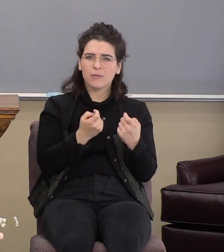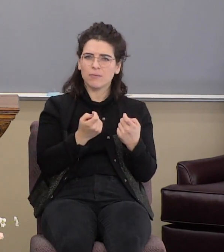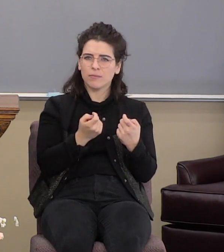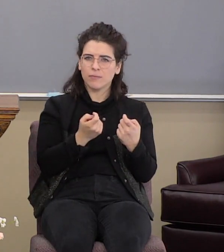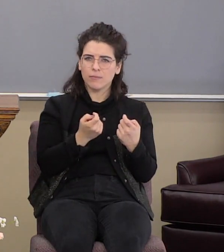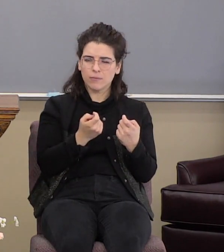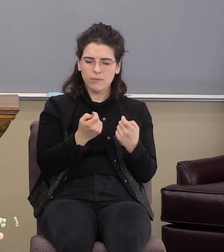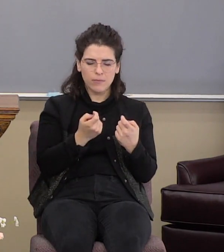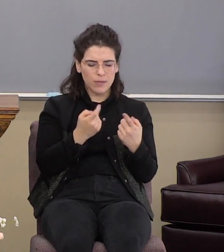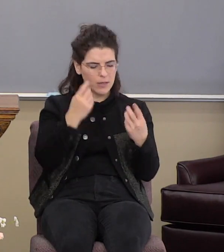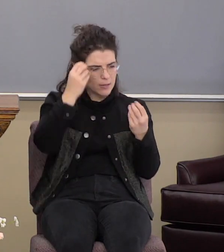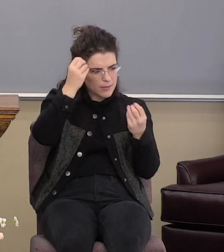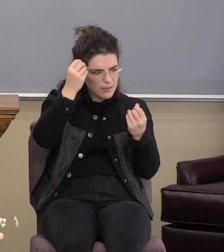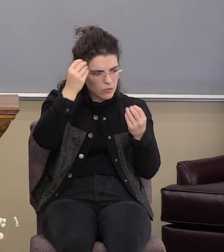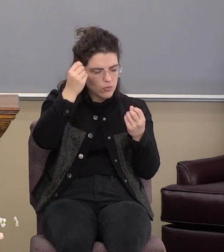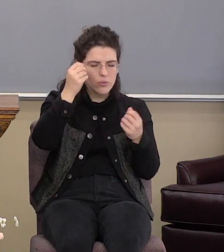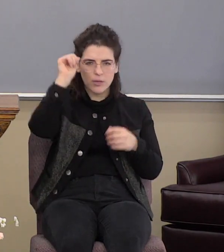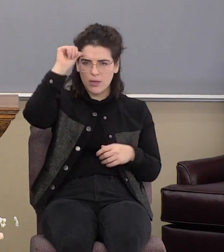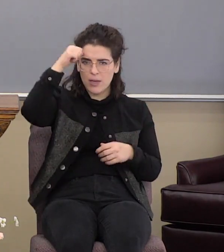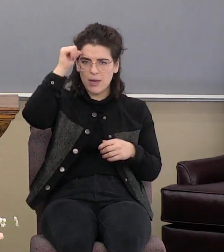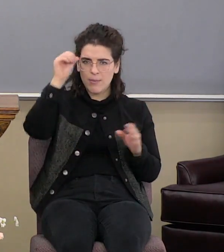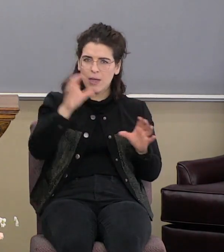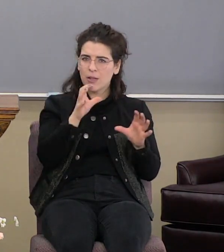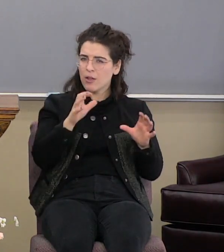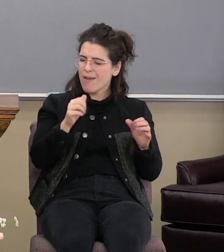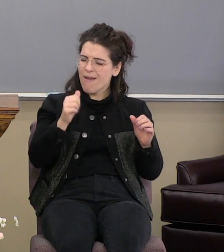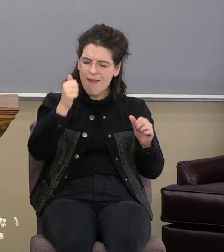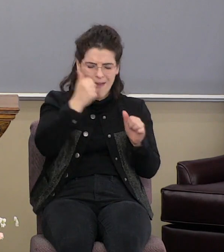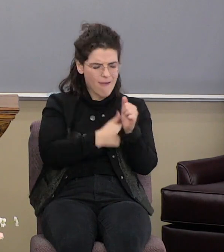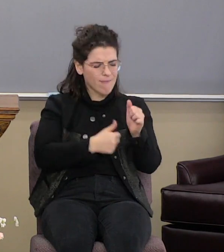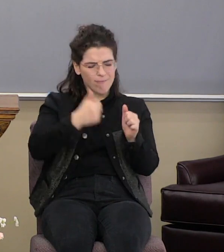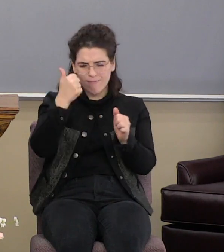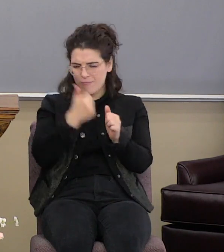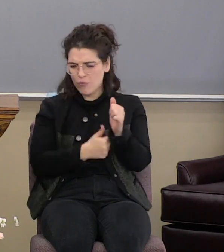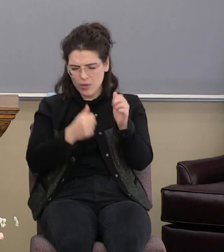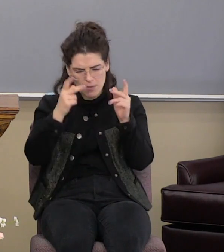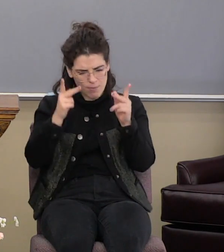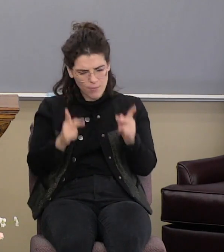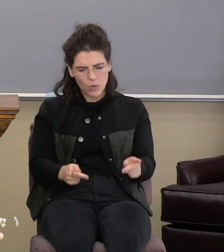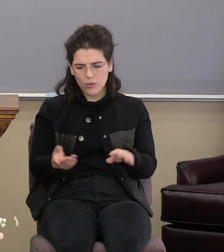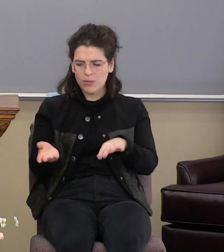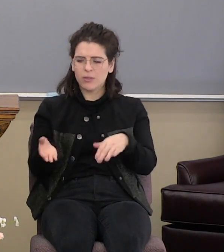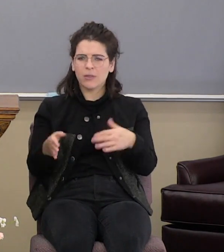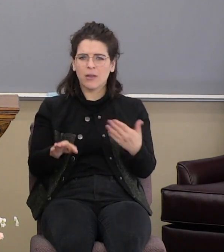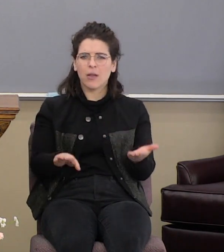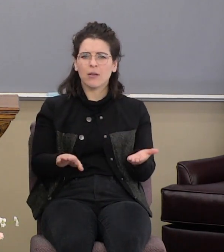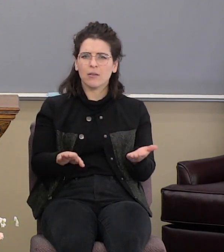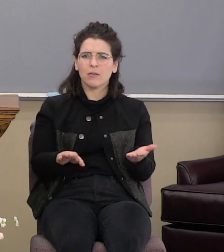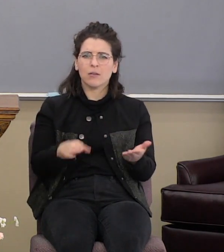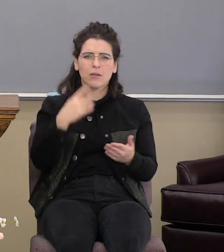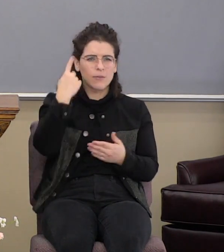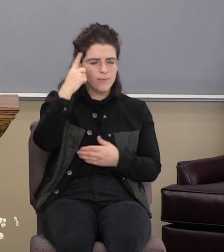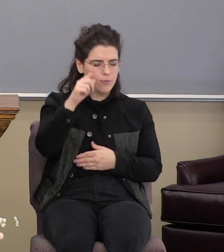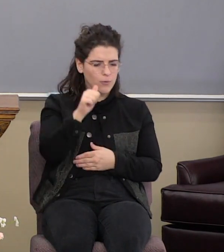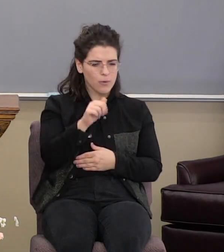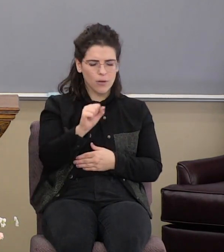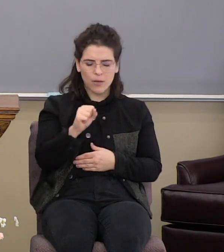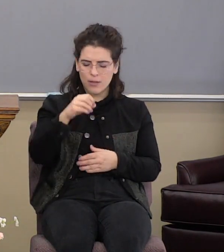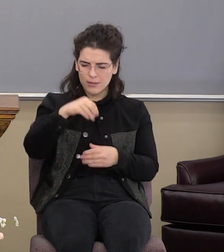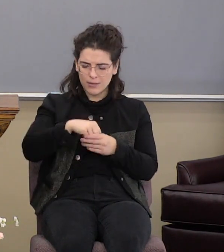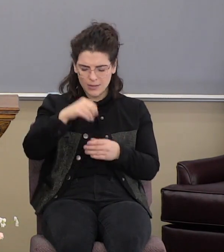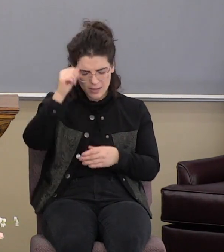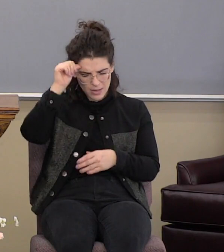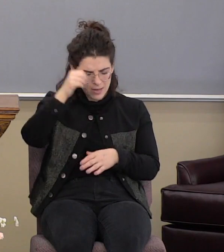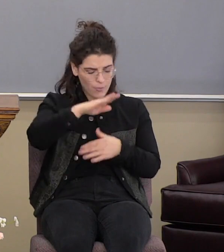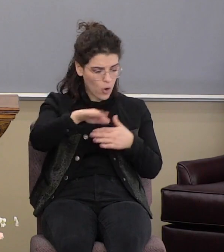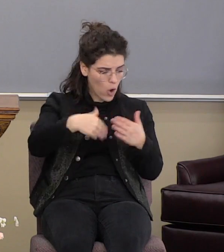considering what Adam did, everybody dies. Verse 22, for as in Adam all die,